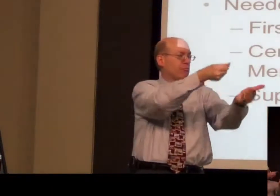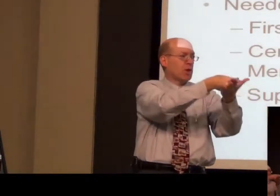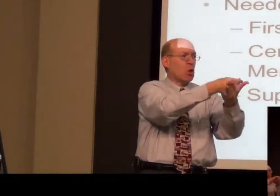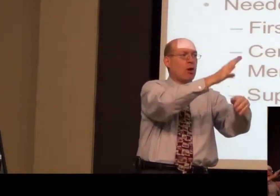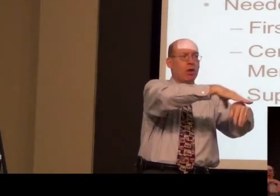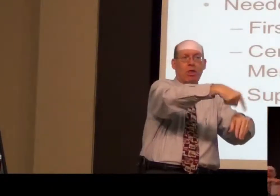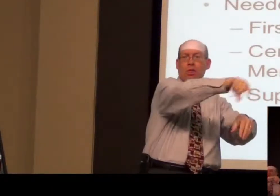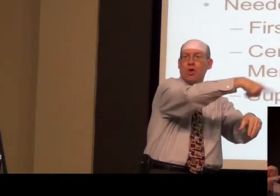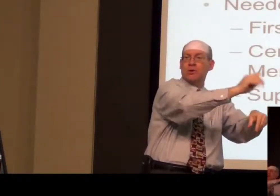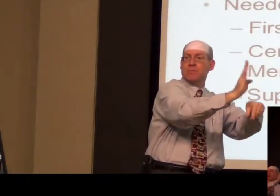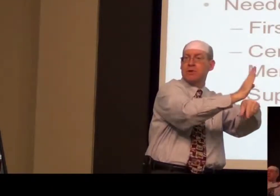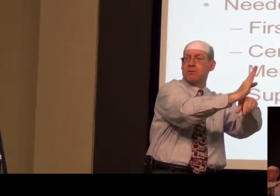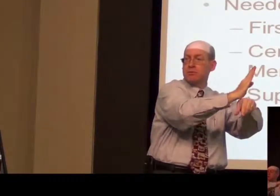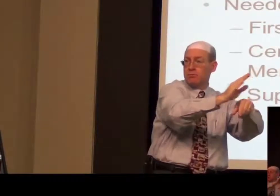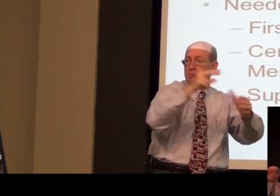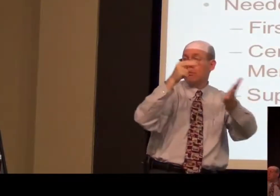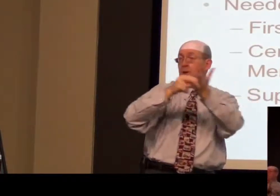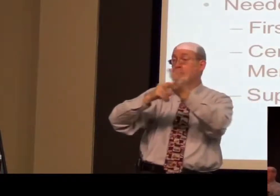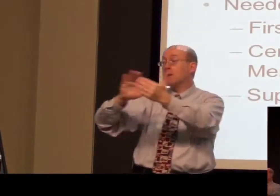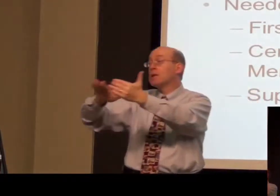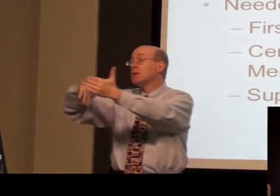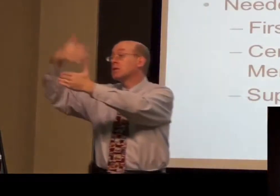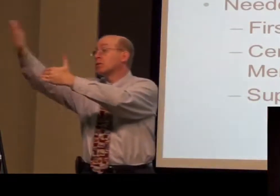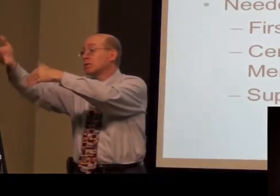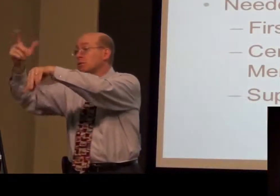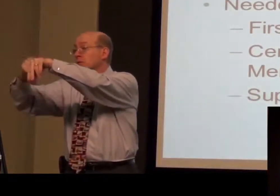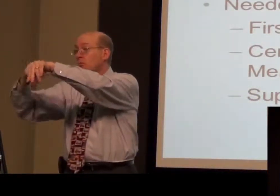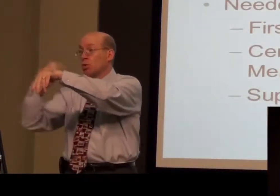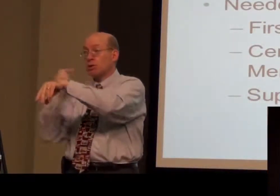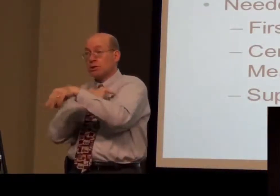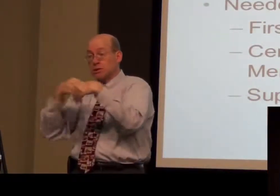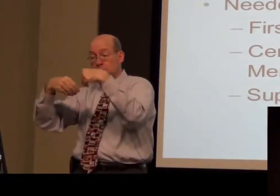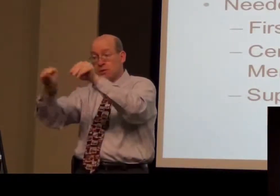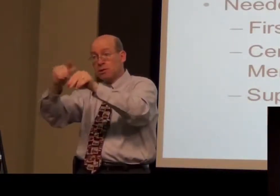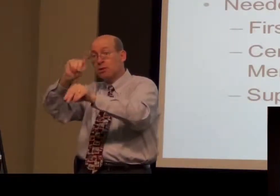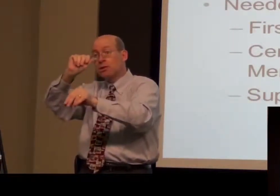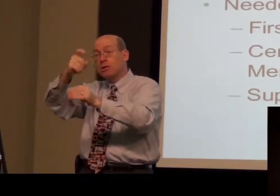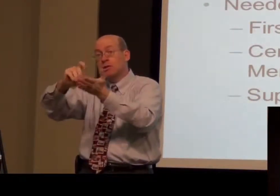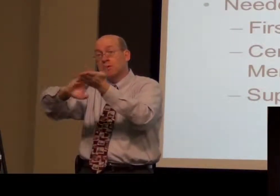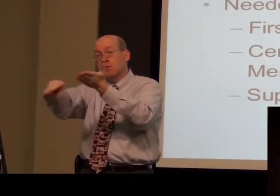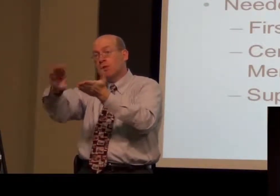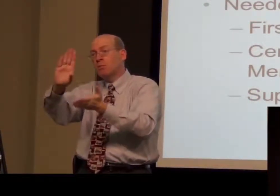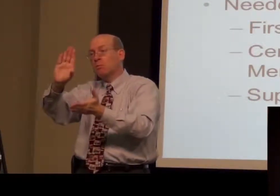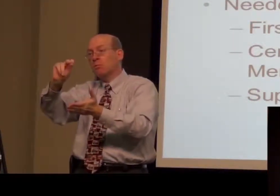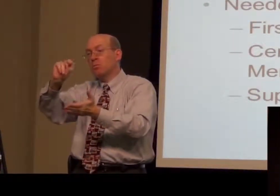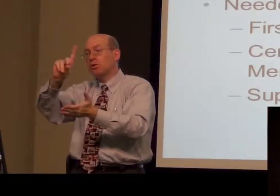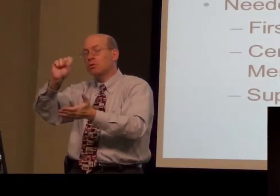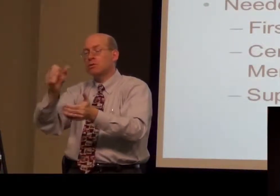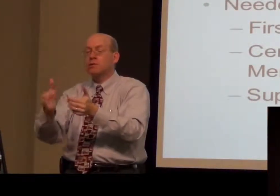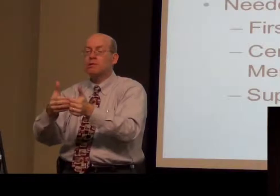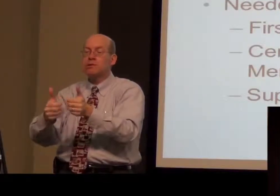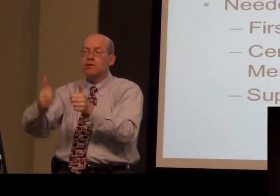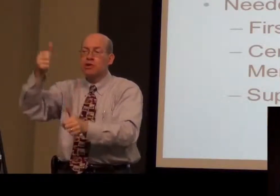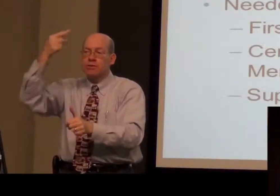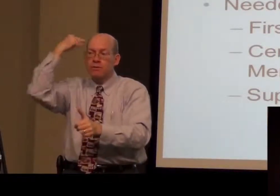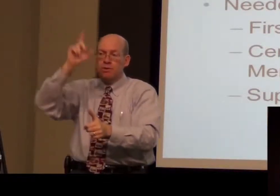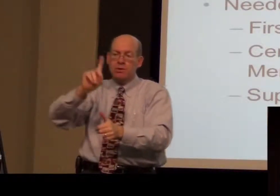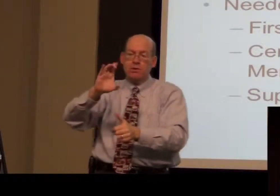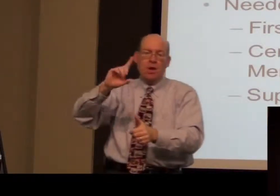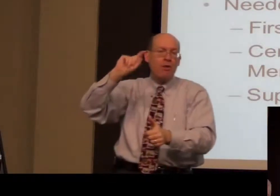if we hired a local business to do all of that, then we would get credit, and it would assist us, and it'd